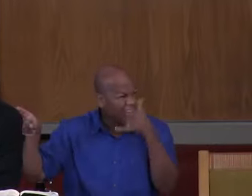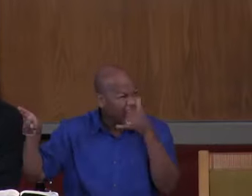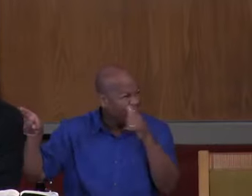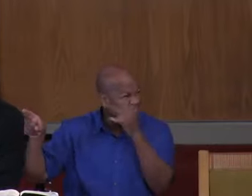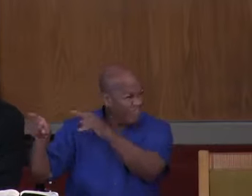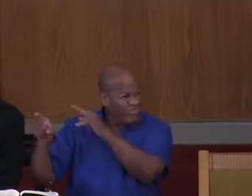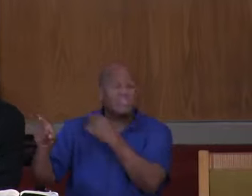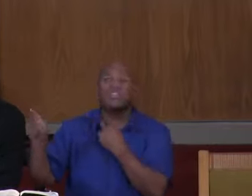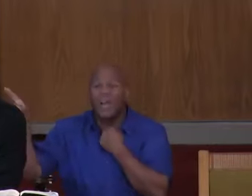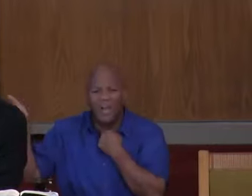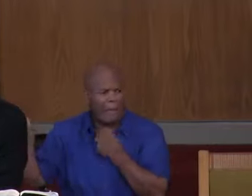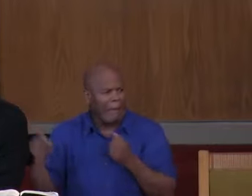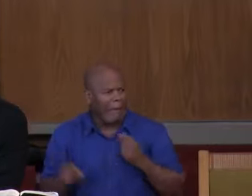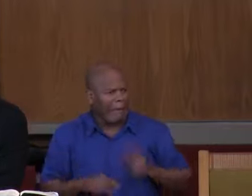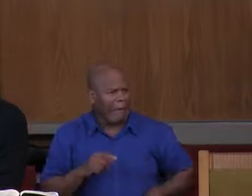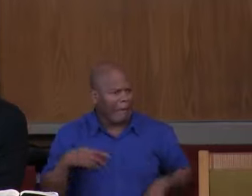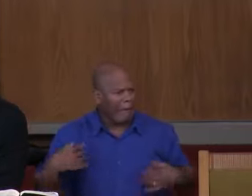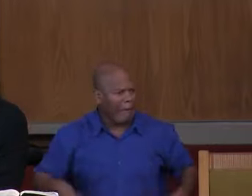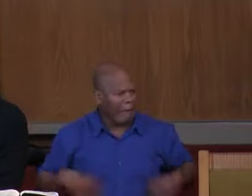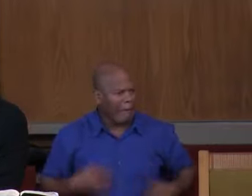Hill.